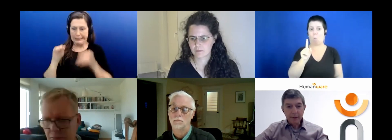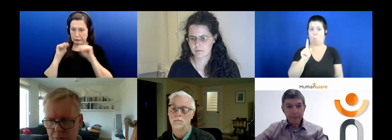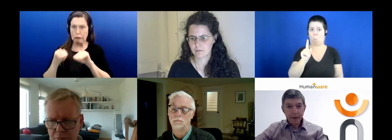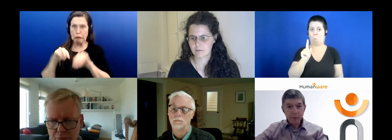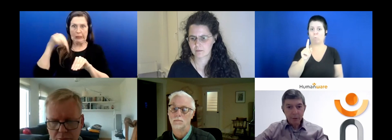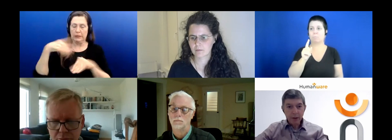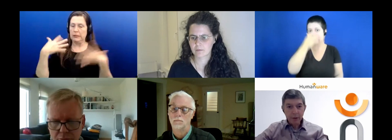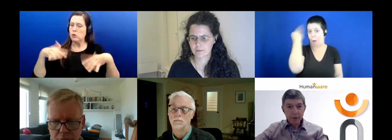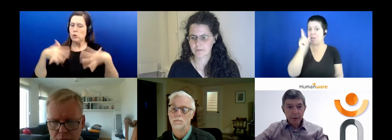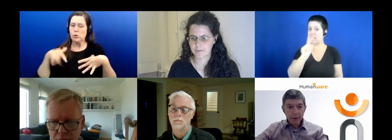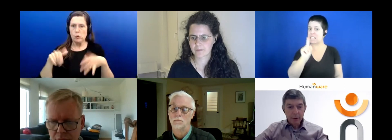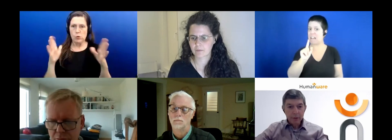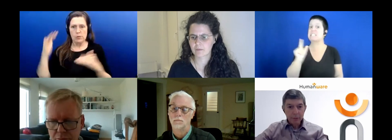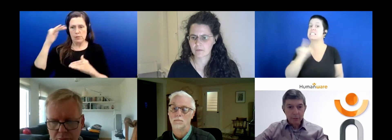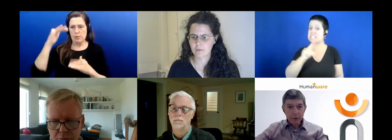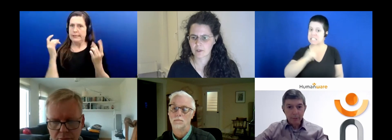be required